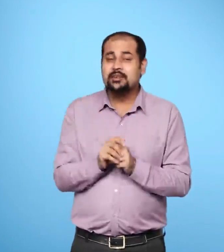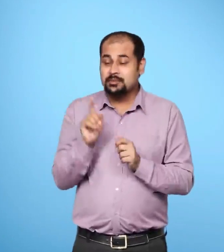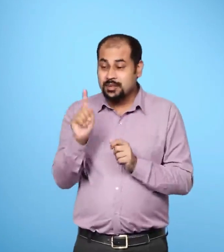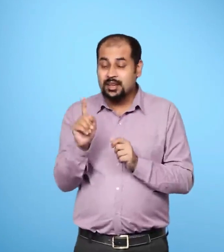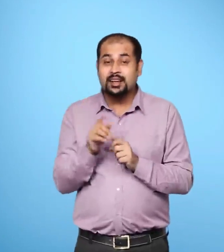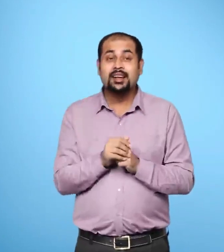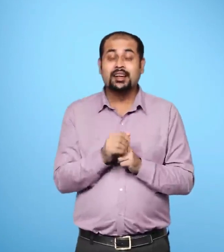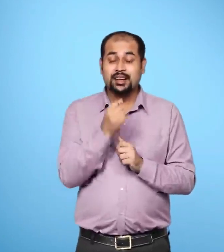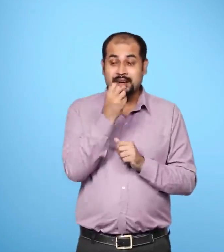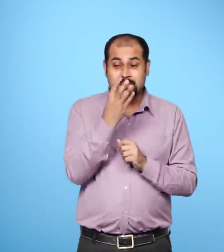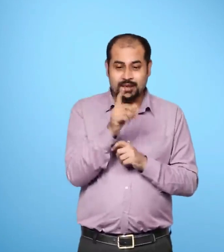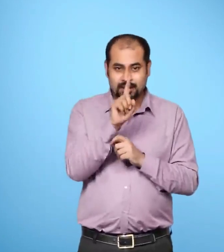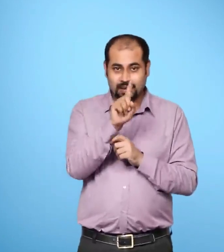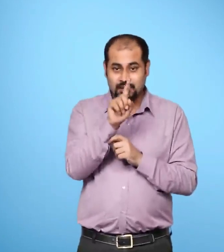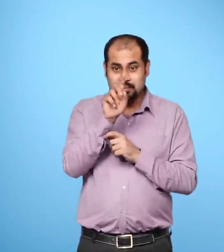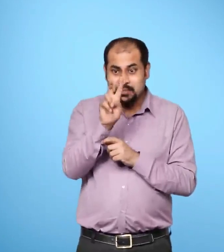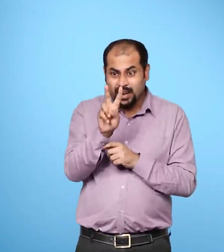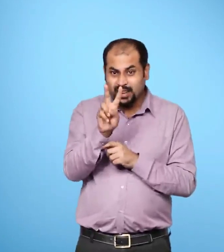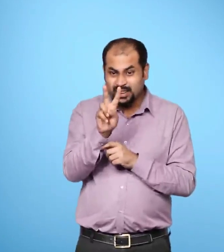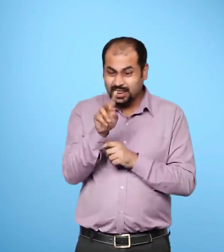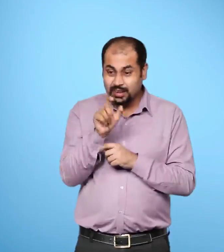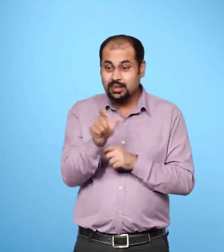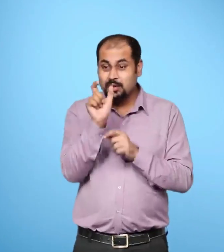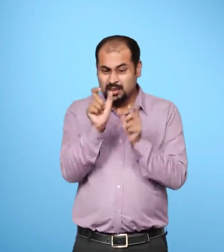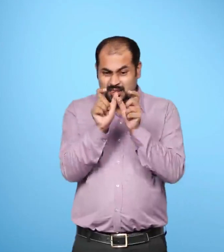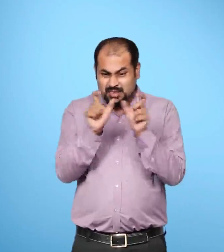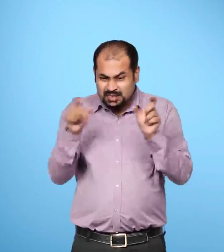But 12 is different.